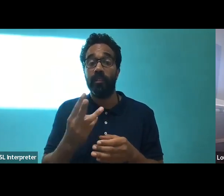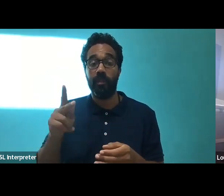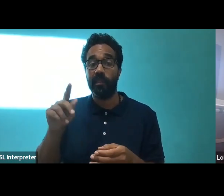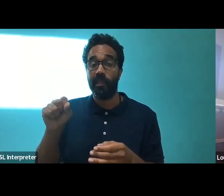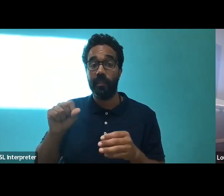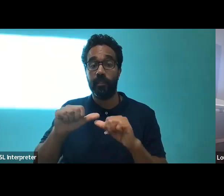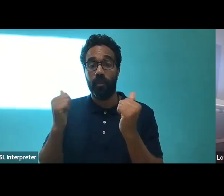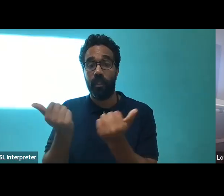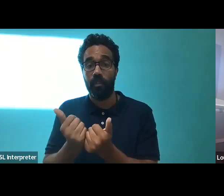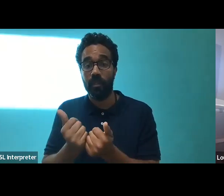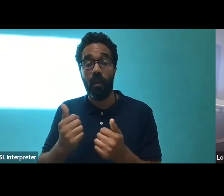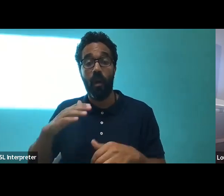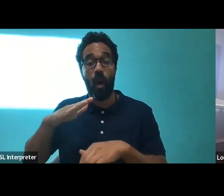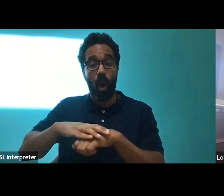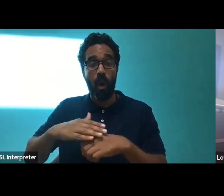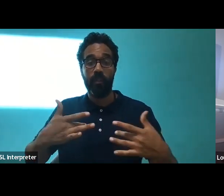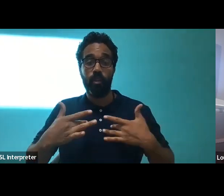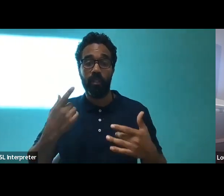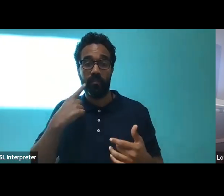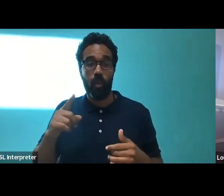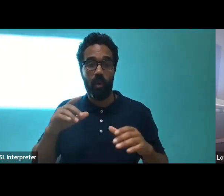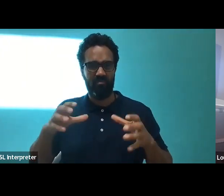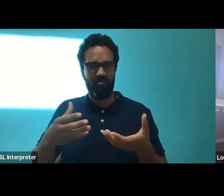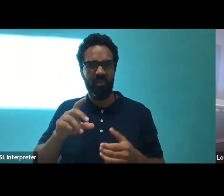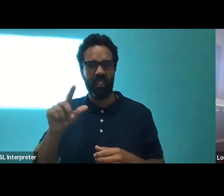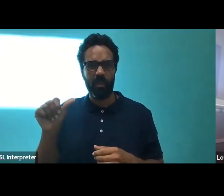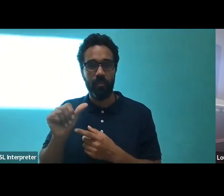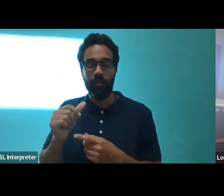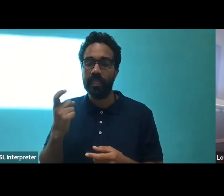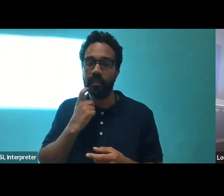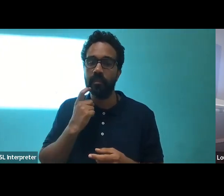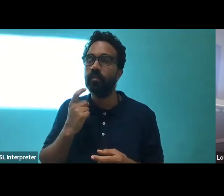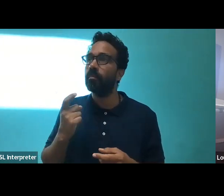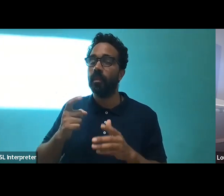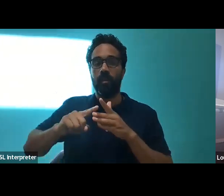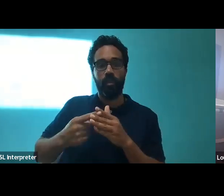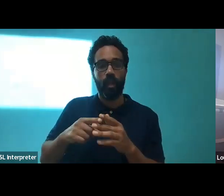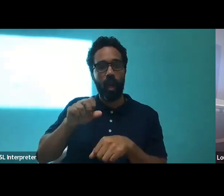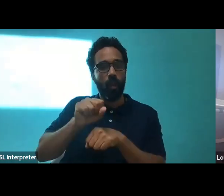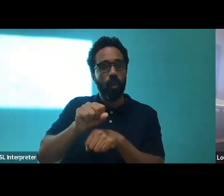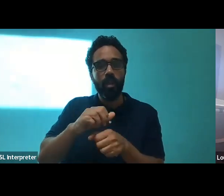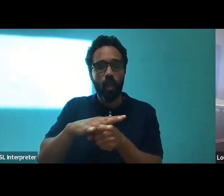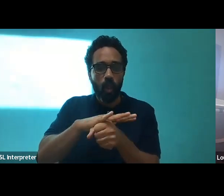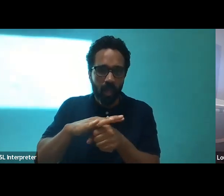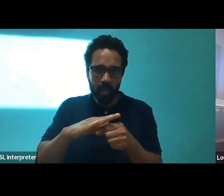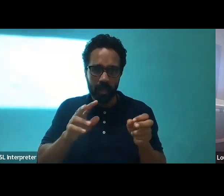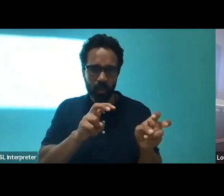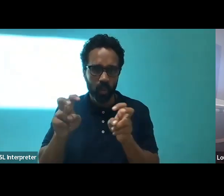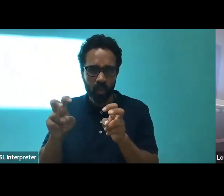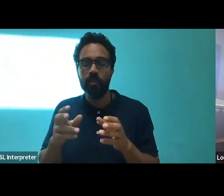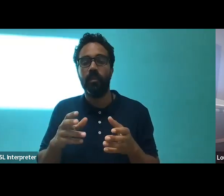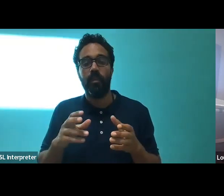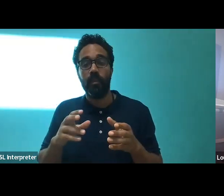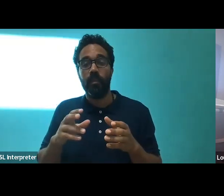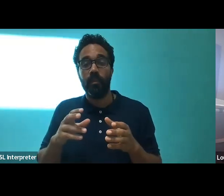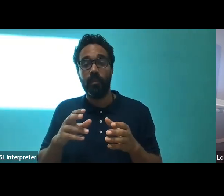Disabled that had just been started working on some local issues not long